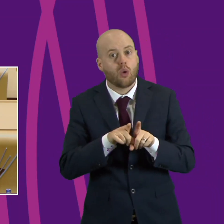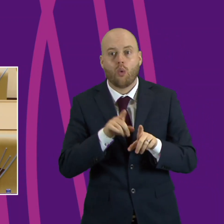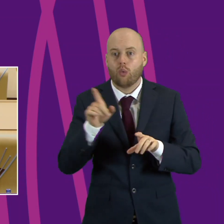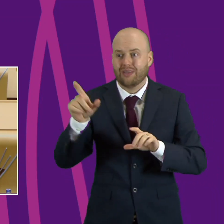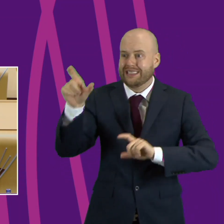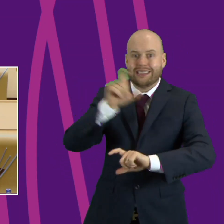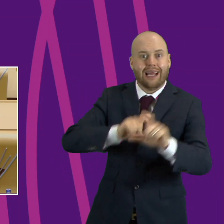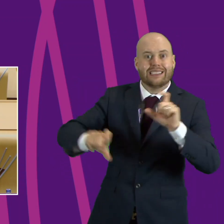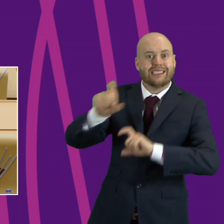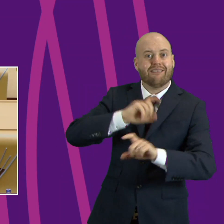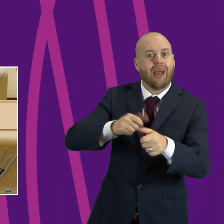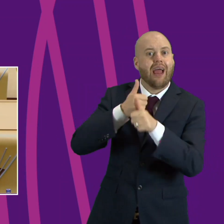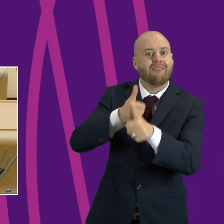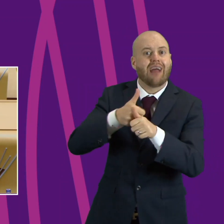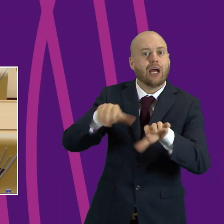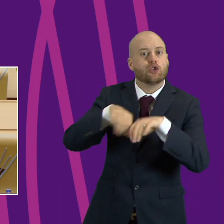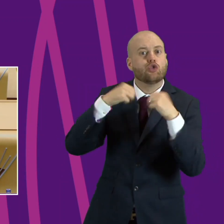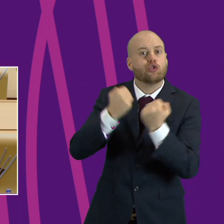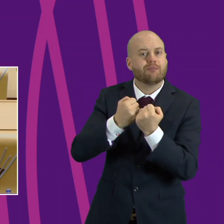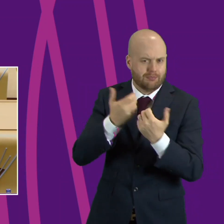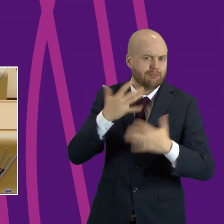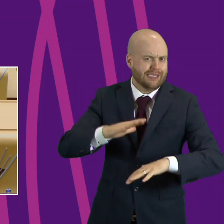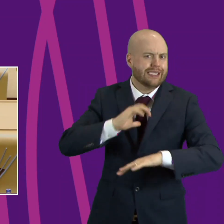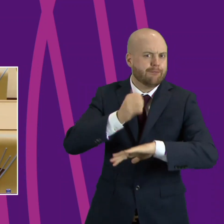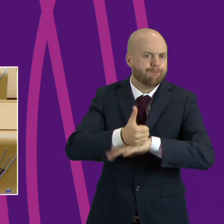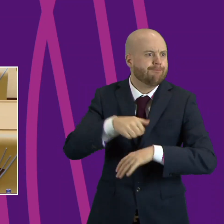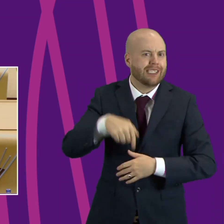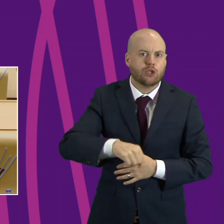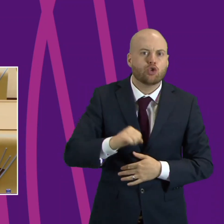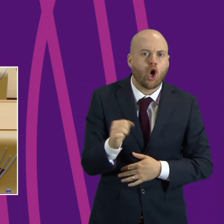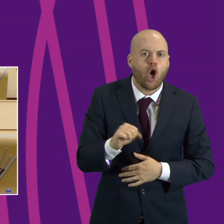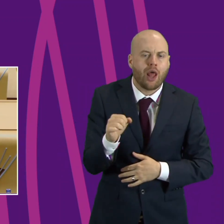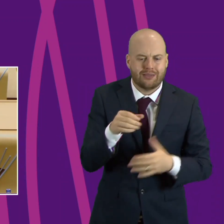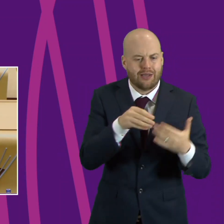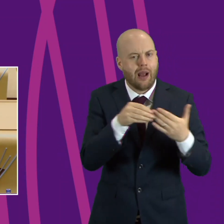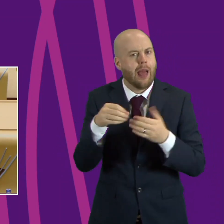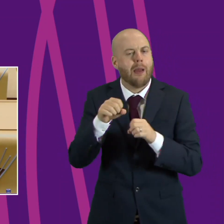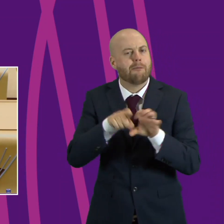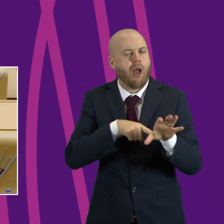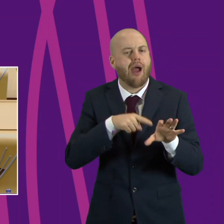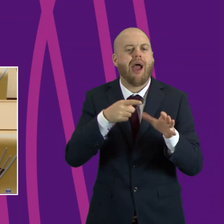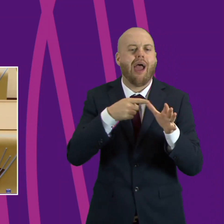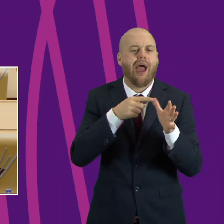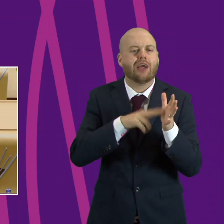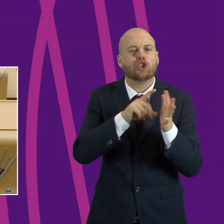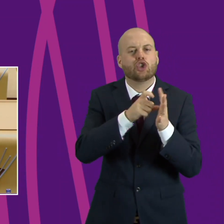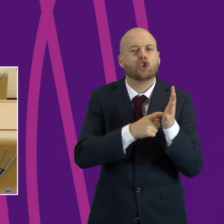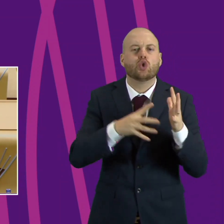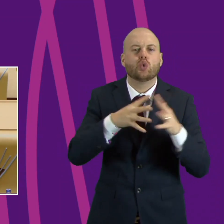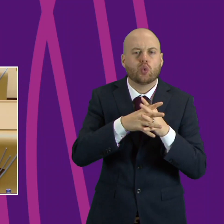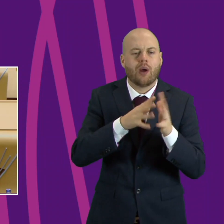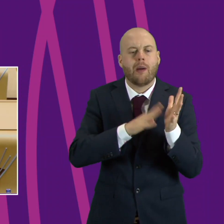scientific advisory group that we have now in Scotland, as I've said, led by Professor Andrew Morris. So all of